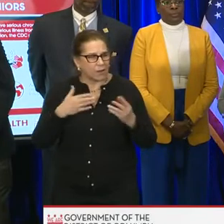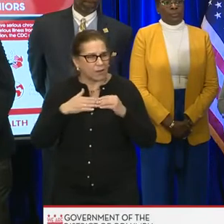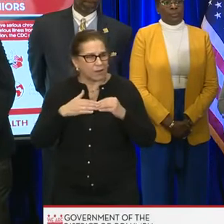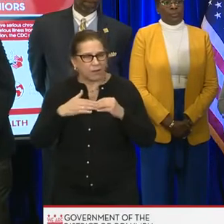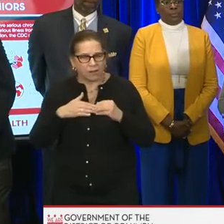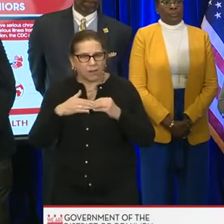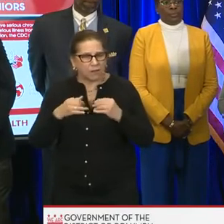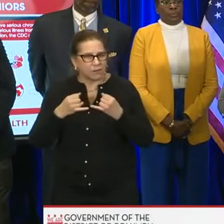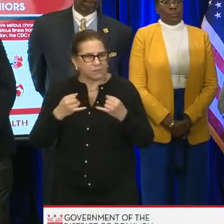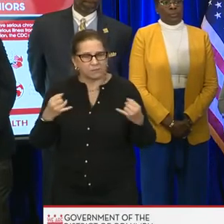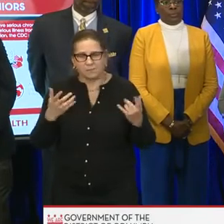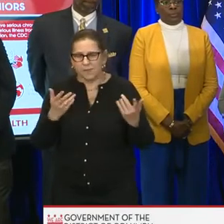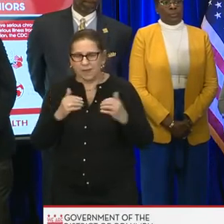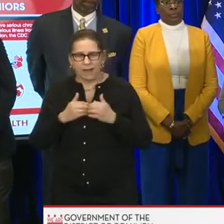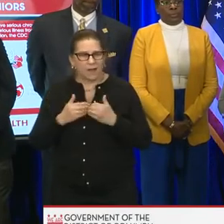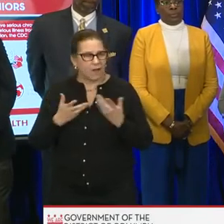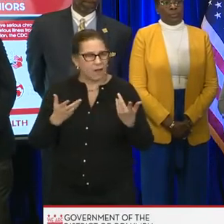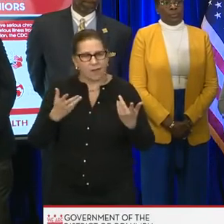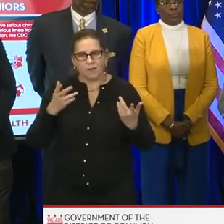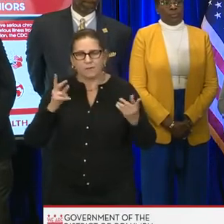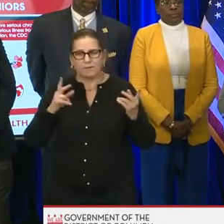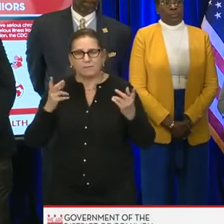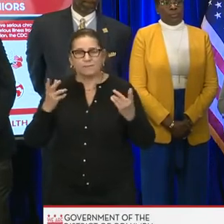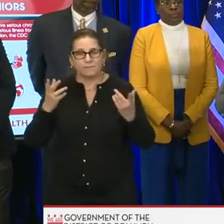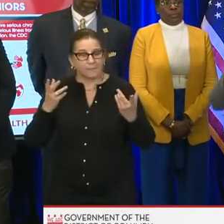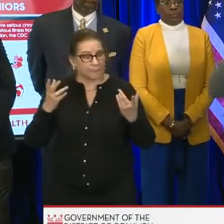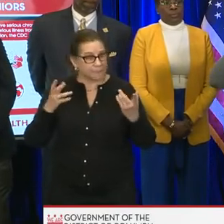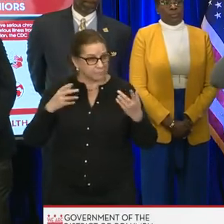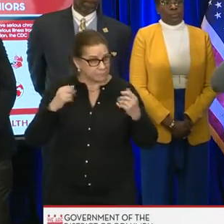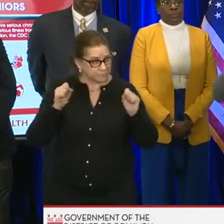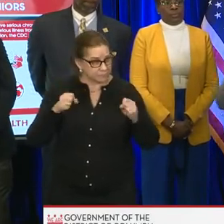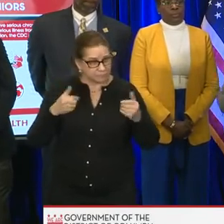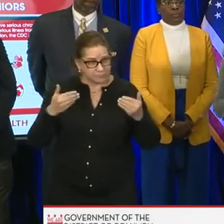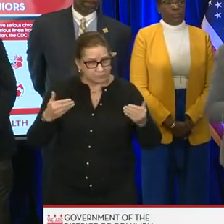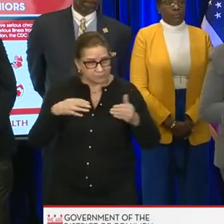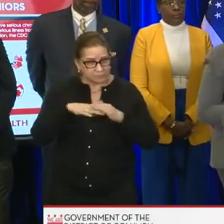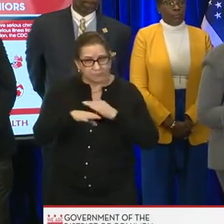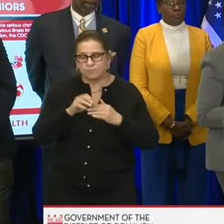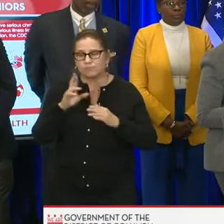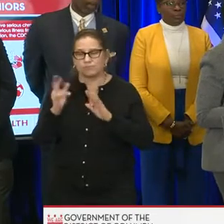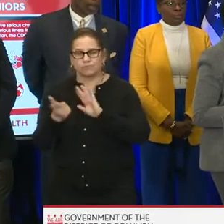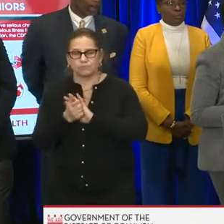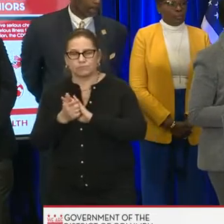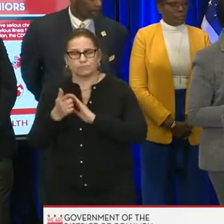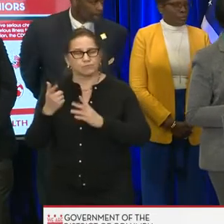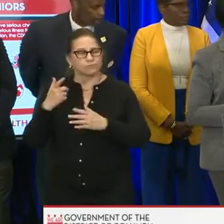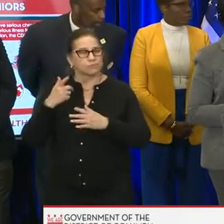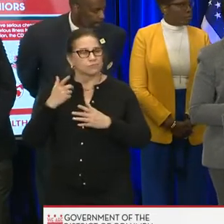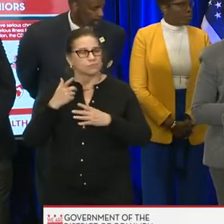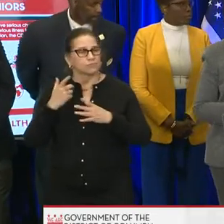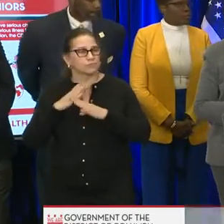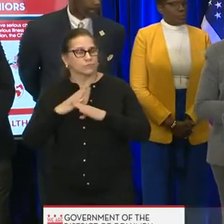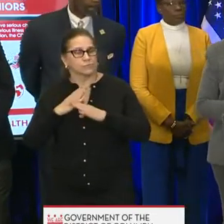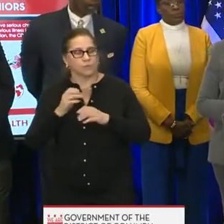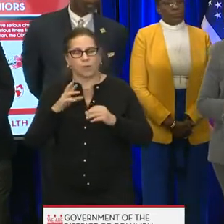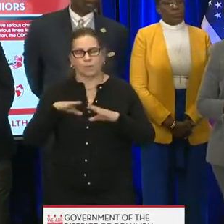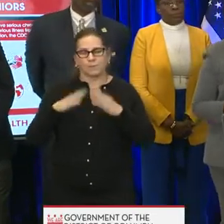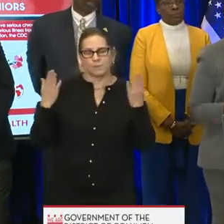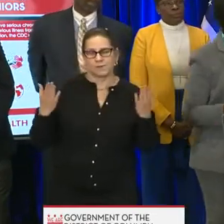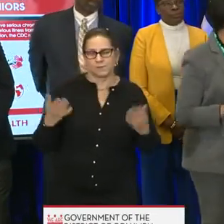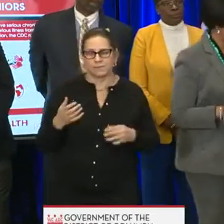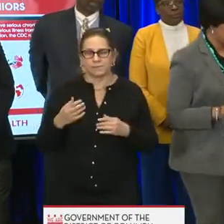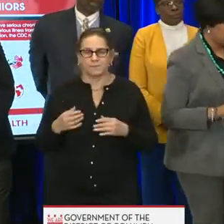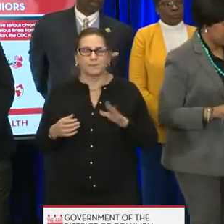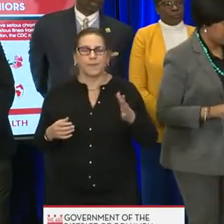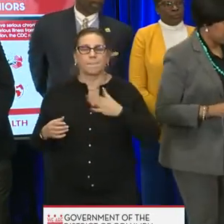as activating or putting on standby the National Guard? My emergency power allows me to call them up,